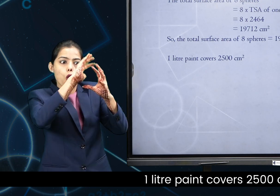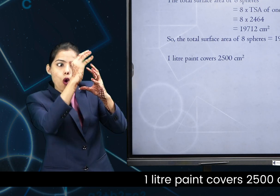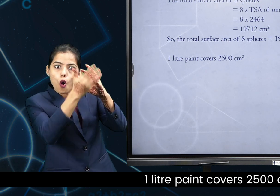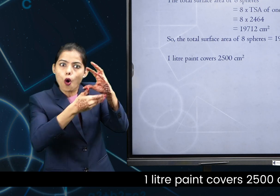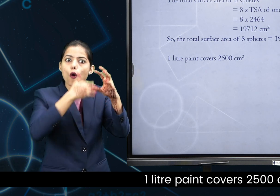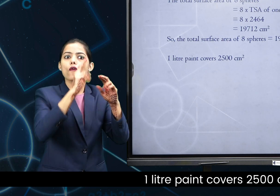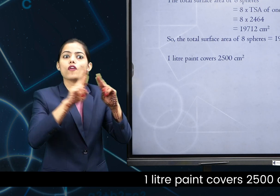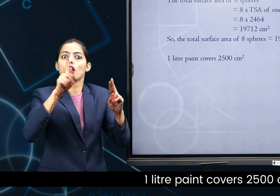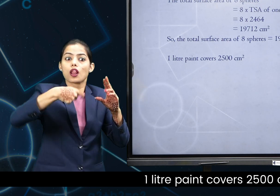square,